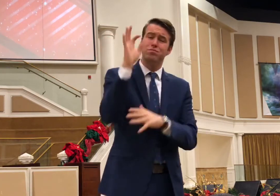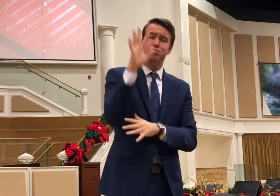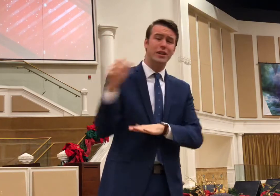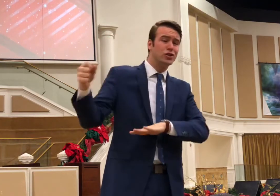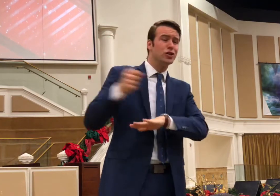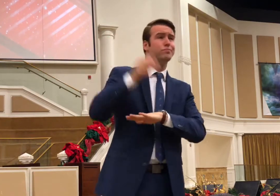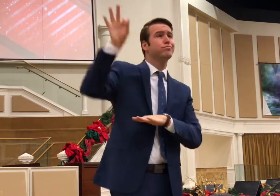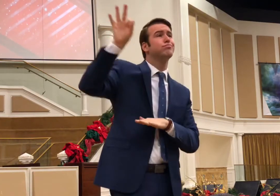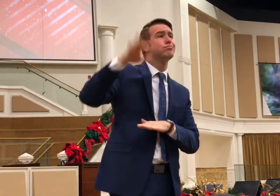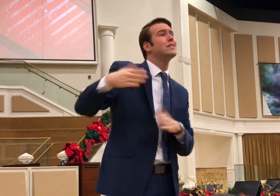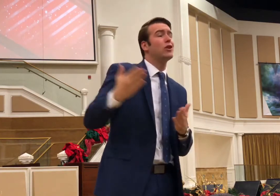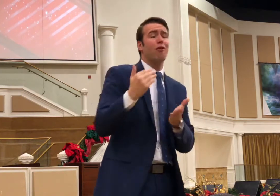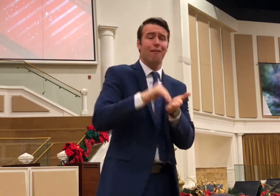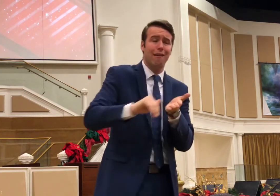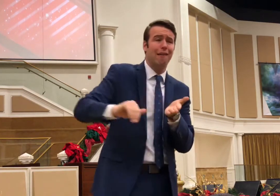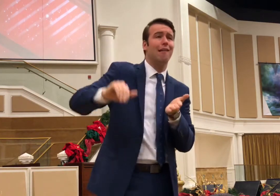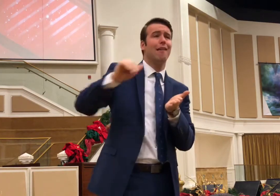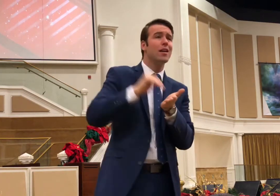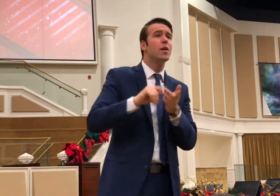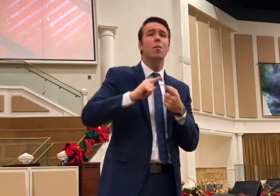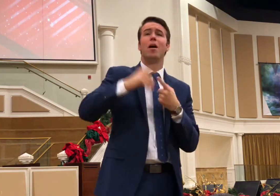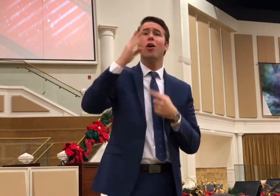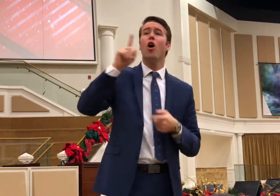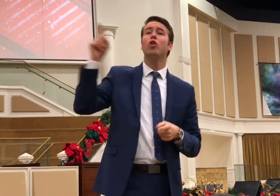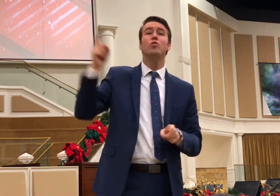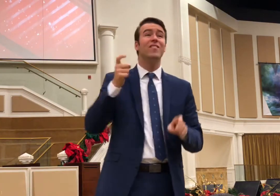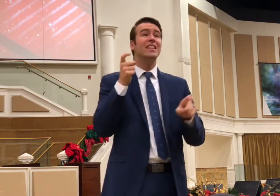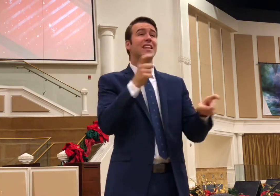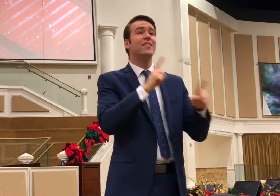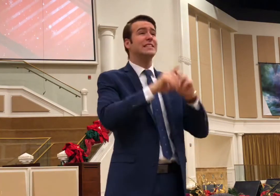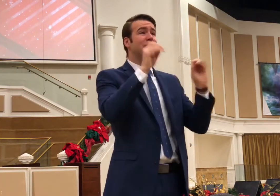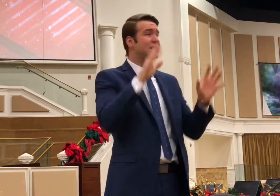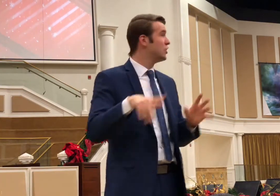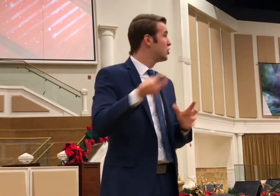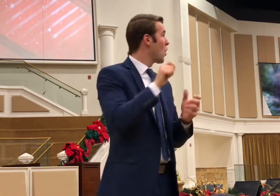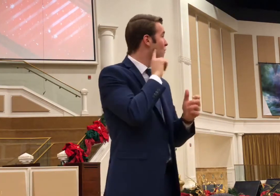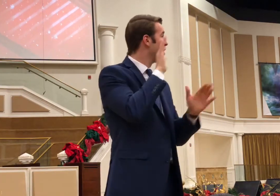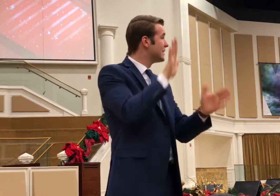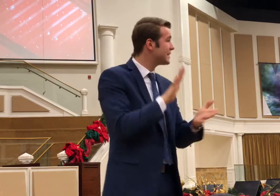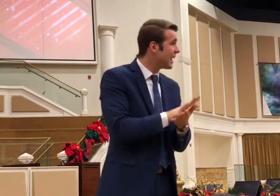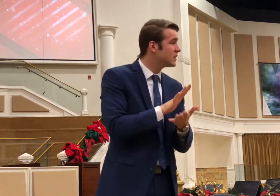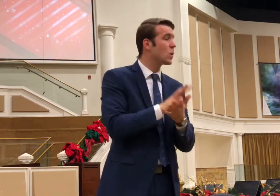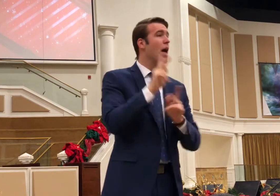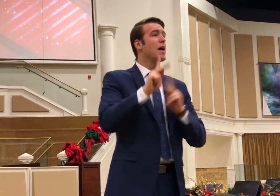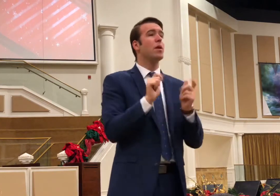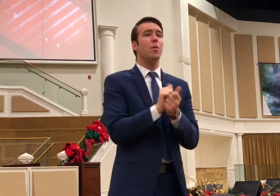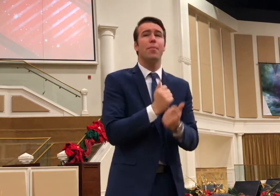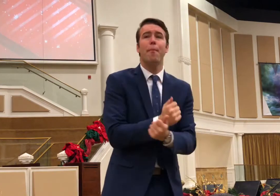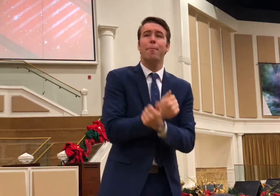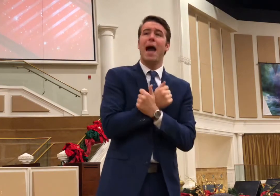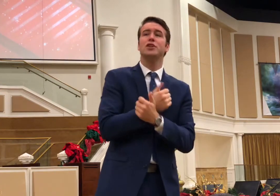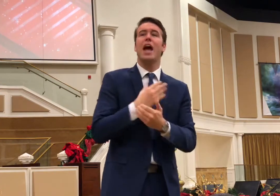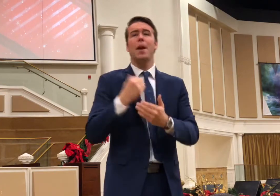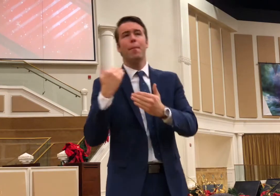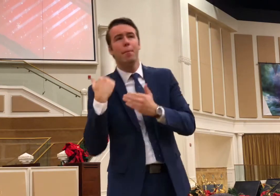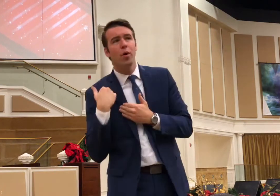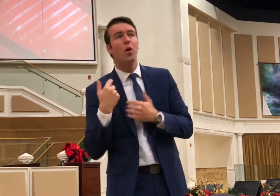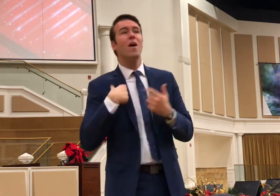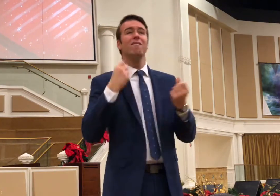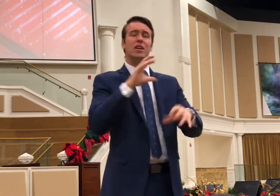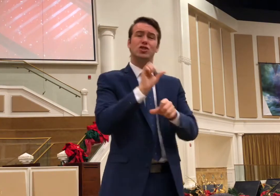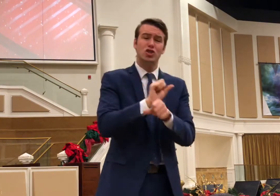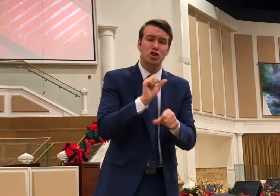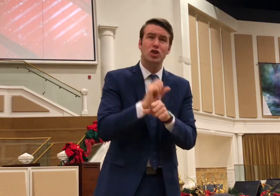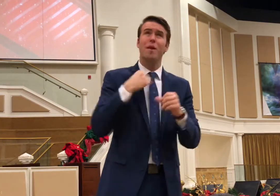preach to us again and again, God. You've gifted teachers to teach Sunday school and people with passion and burdens, and we've got jobs